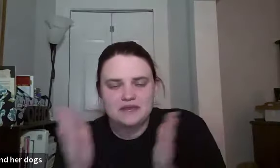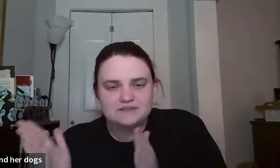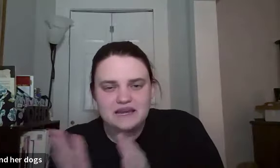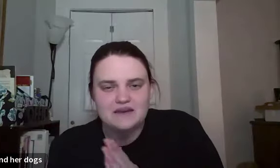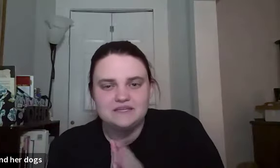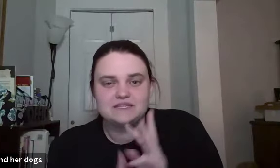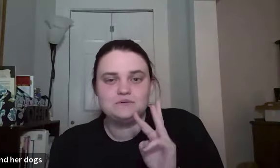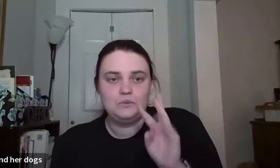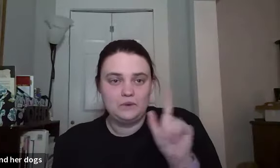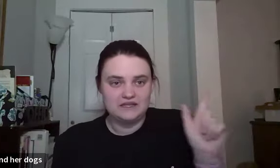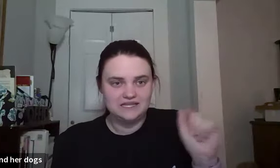Next one I have is Will.